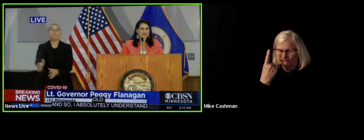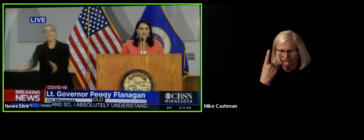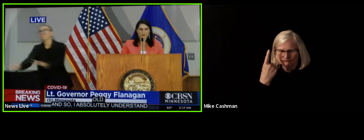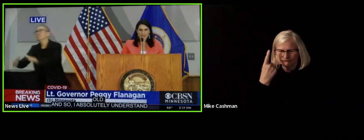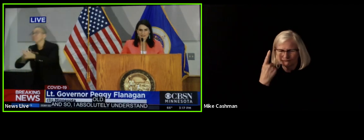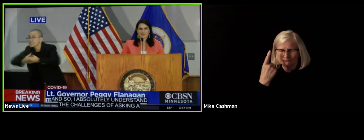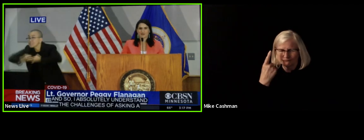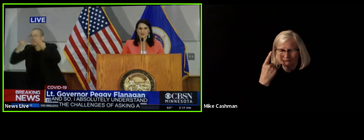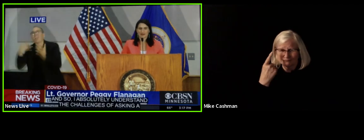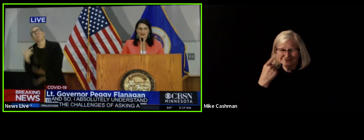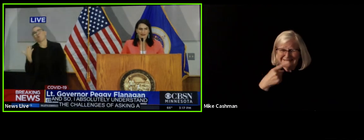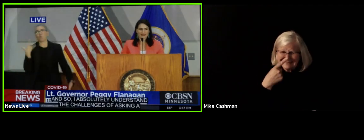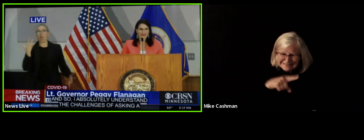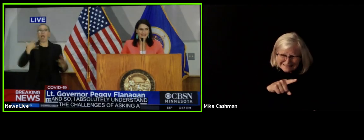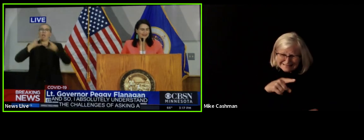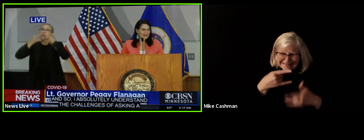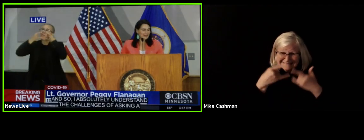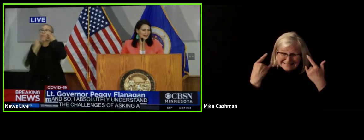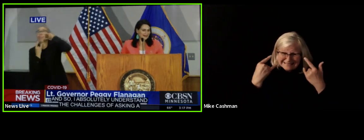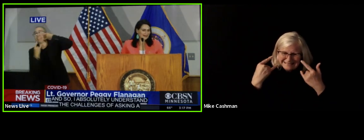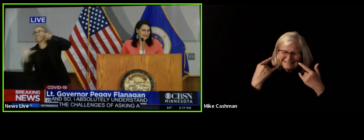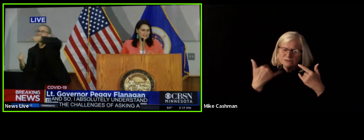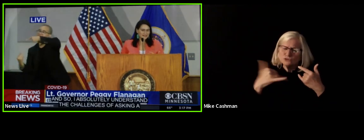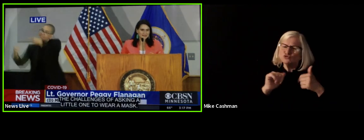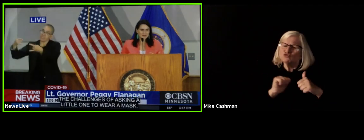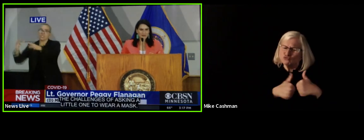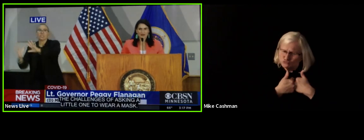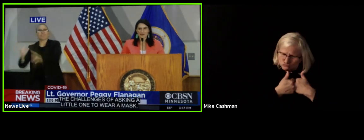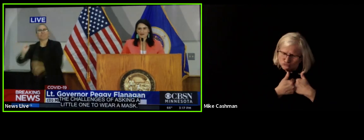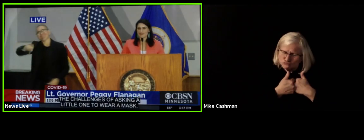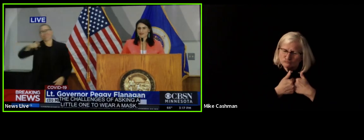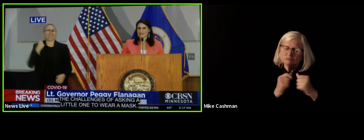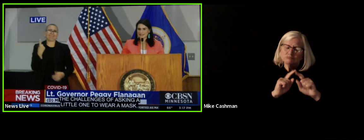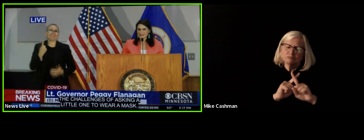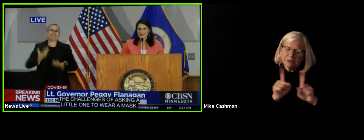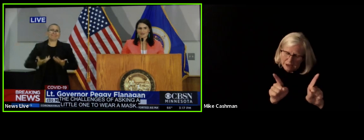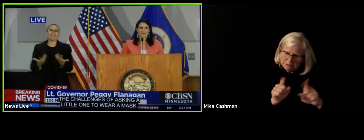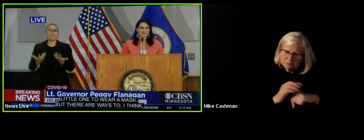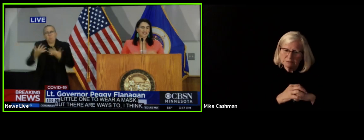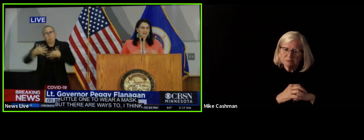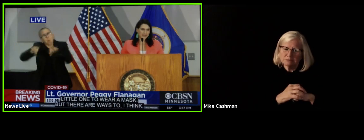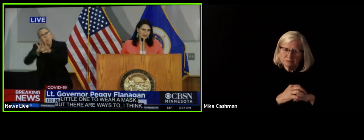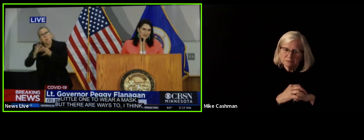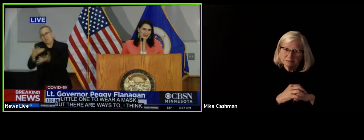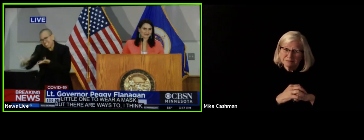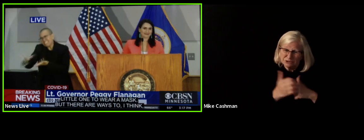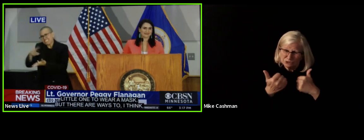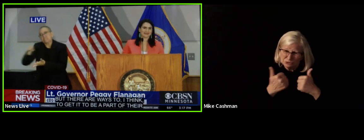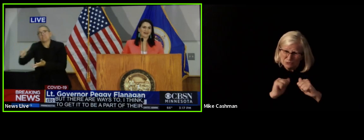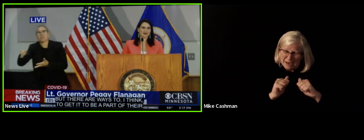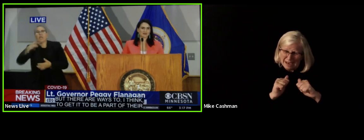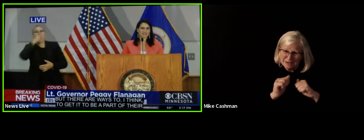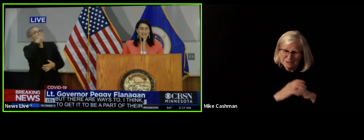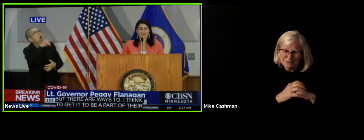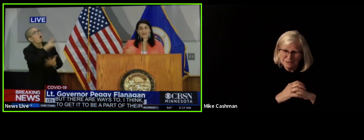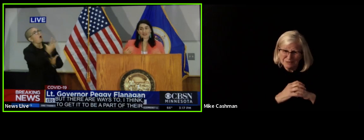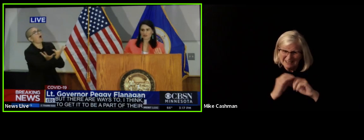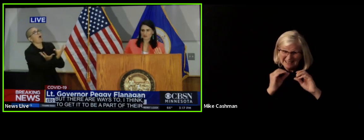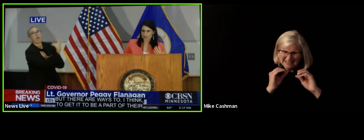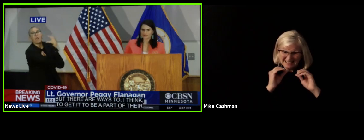But there's ways to, I think, get it to be part of their identity. We've decorated masks. She has